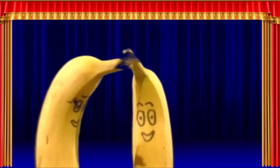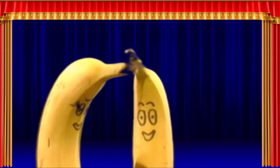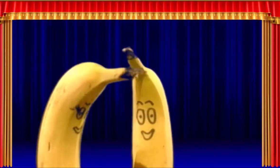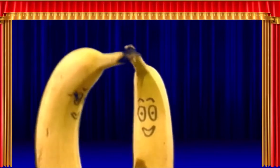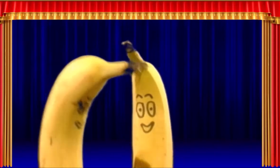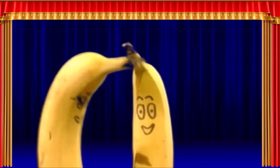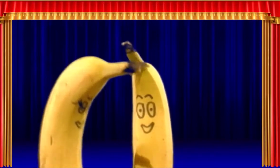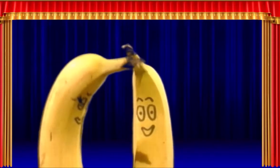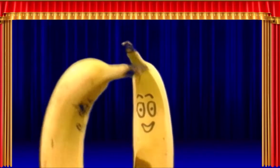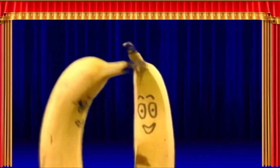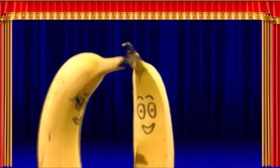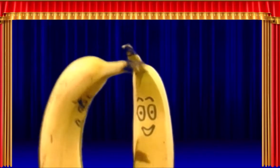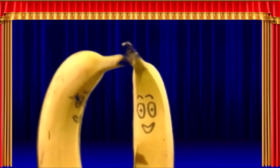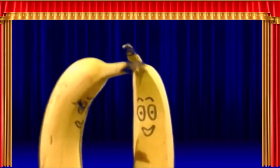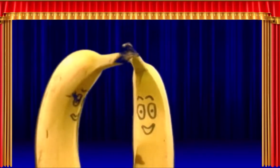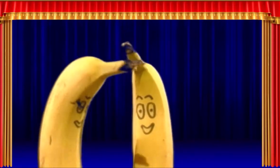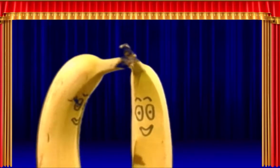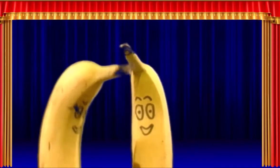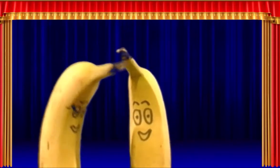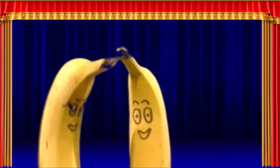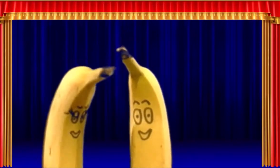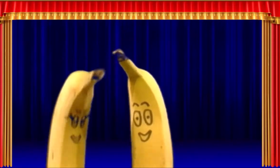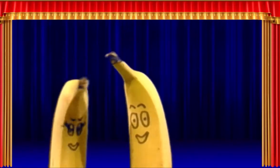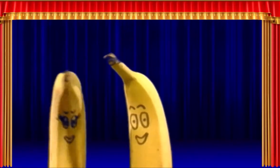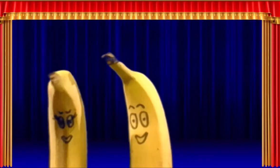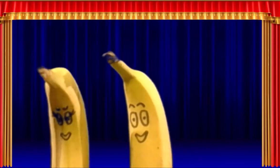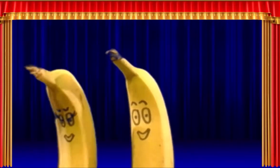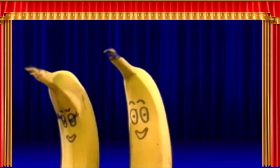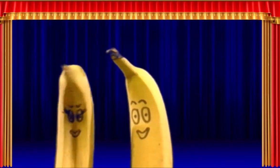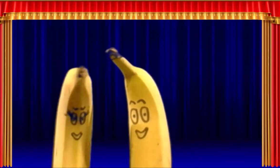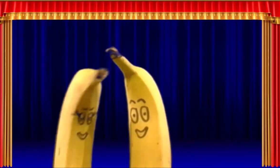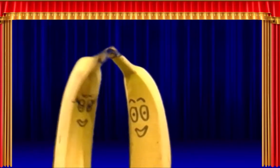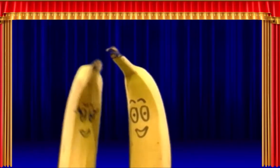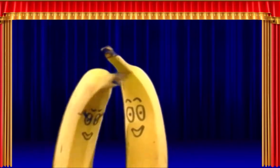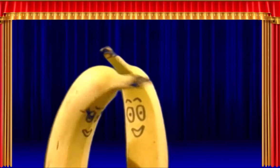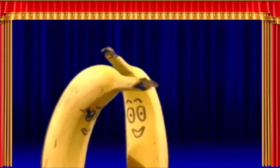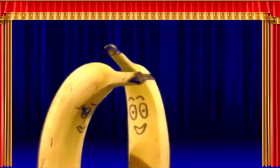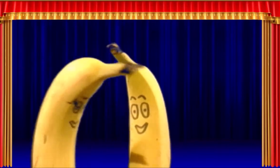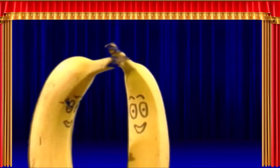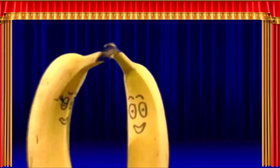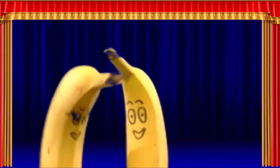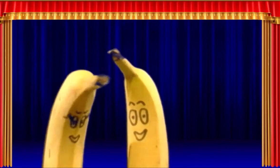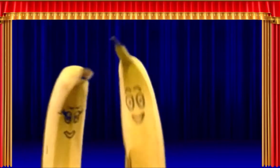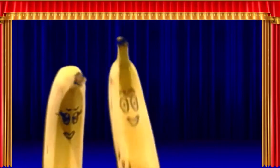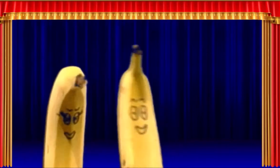Venom, because he's a genius. He wears jeans, he's genius.